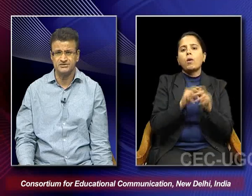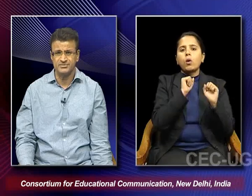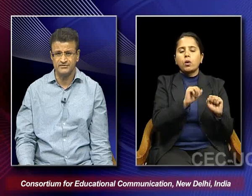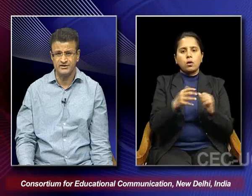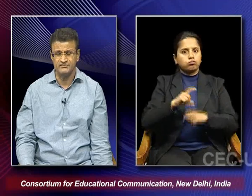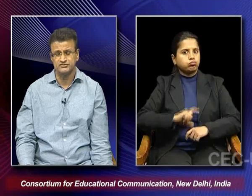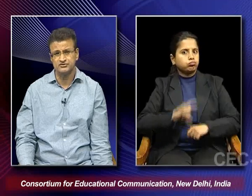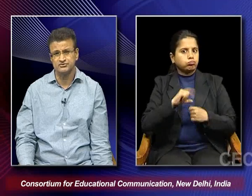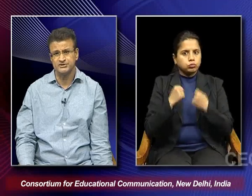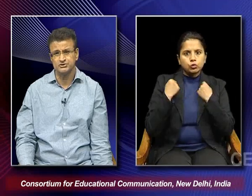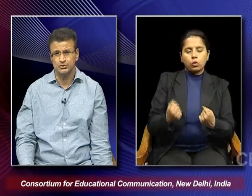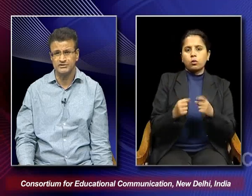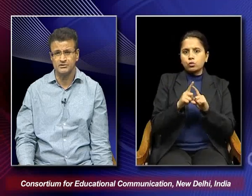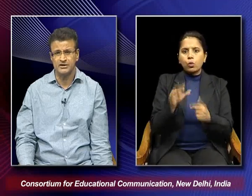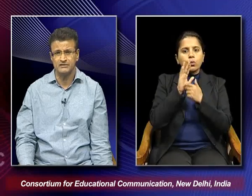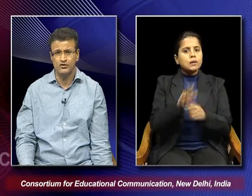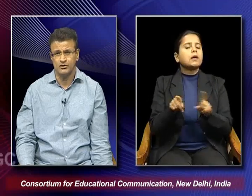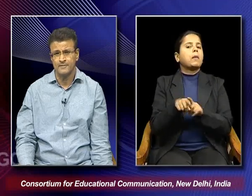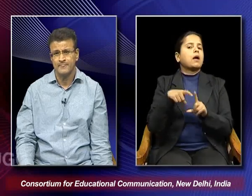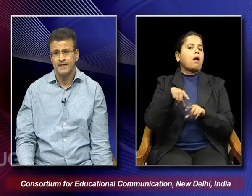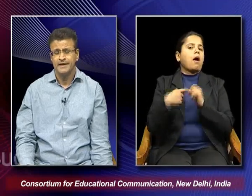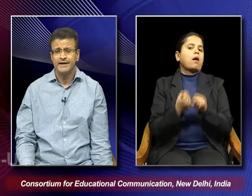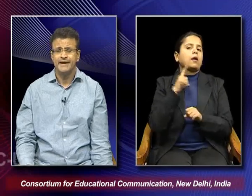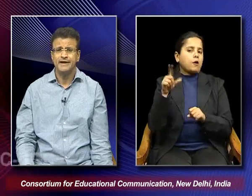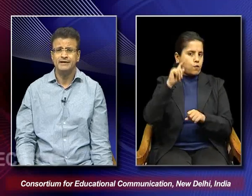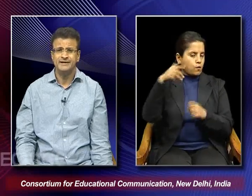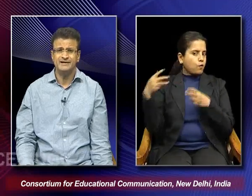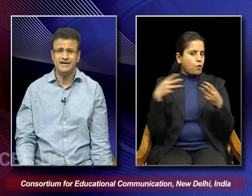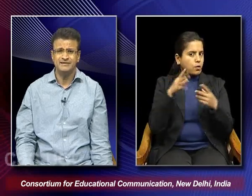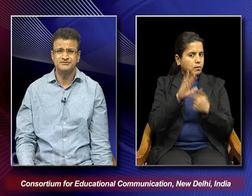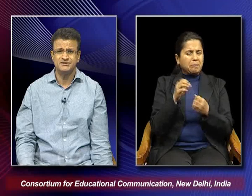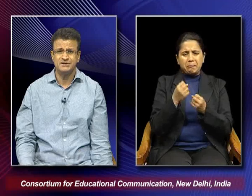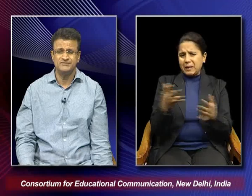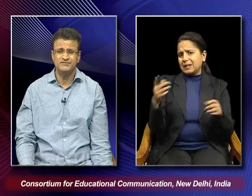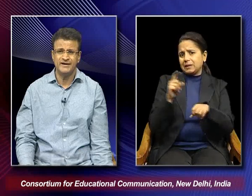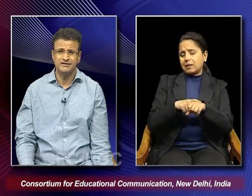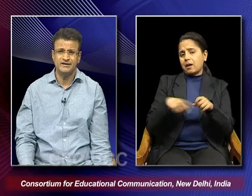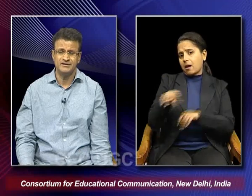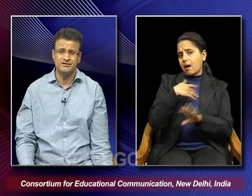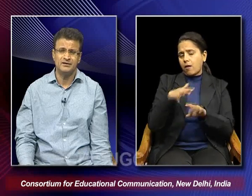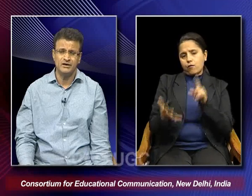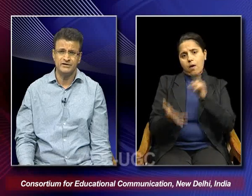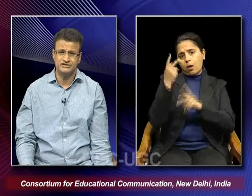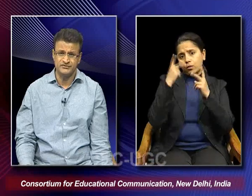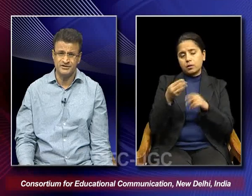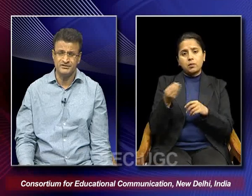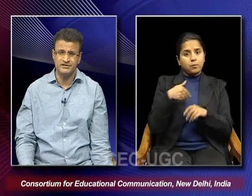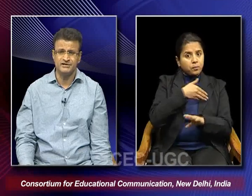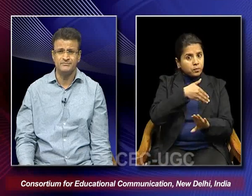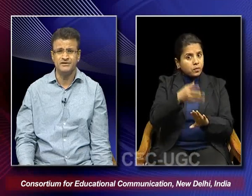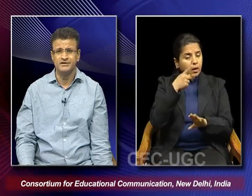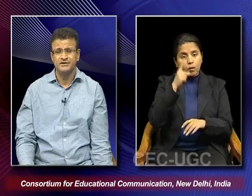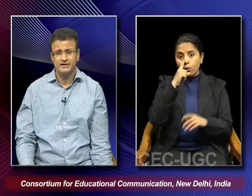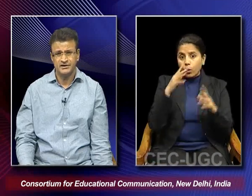courage and bravery which was being shown in the Kargil war. And many times we find that nowadays women, they